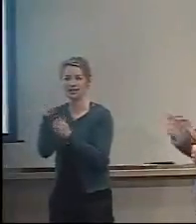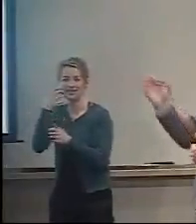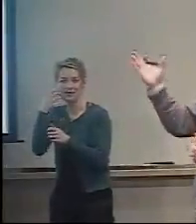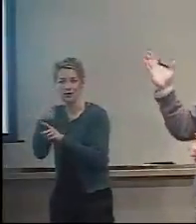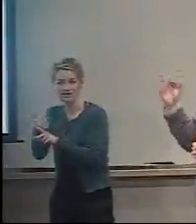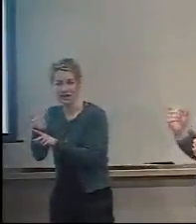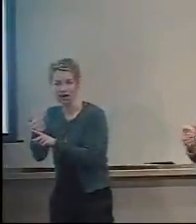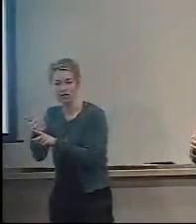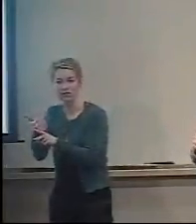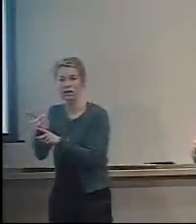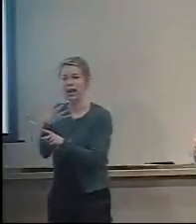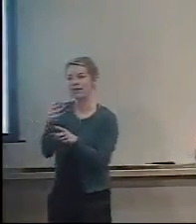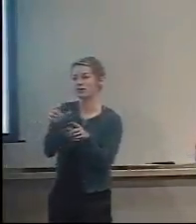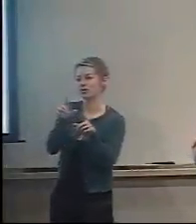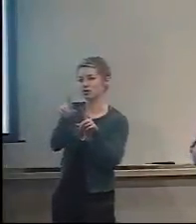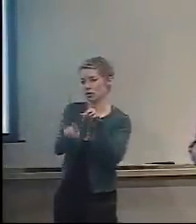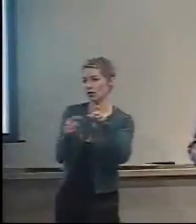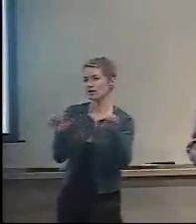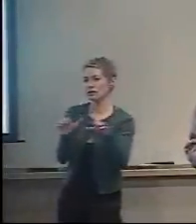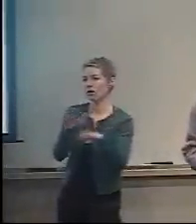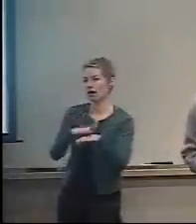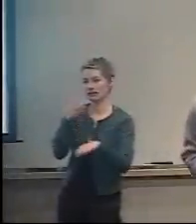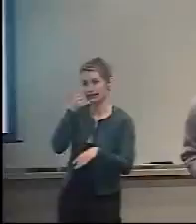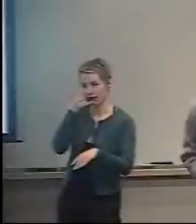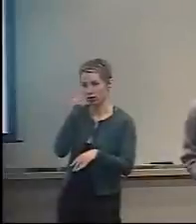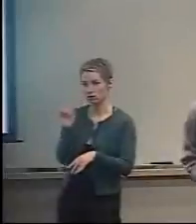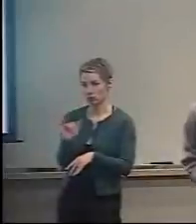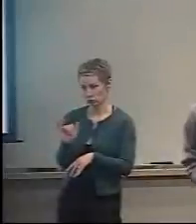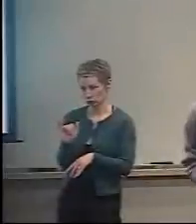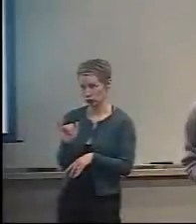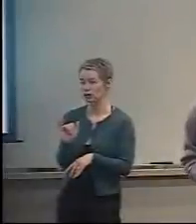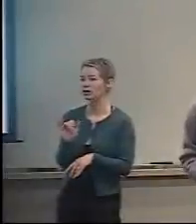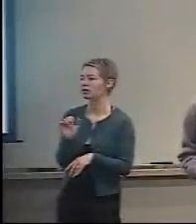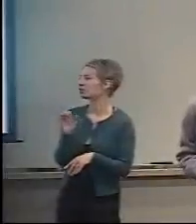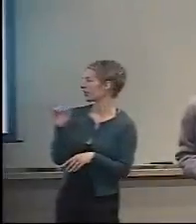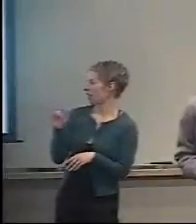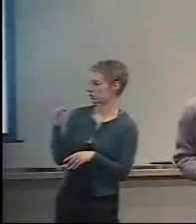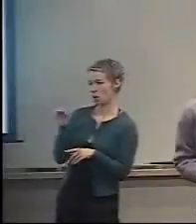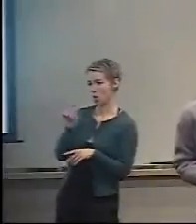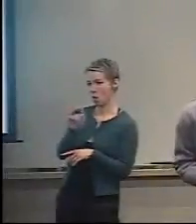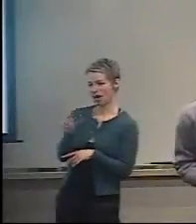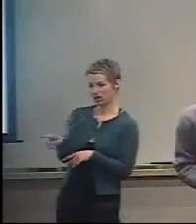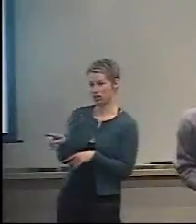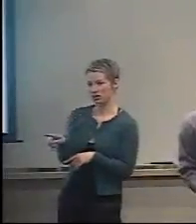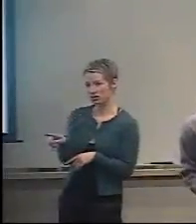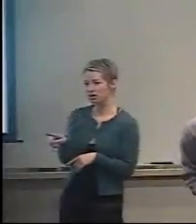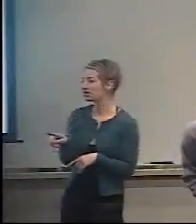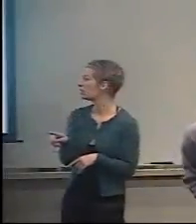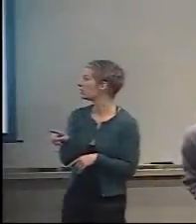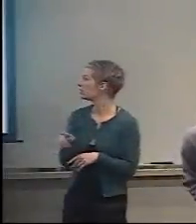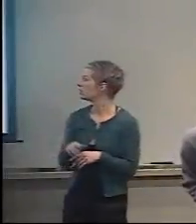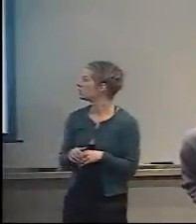And the survey was also done on the cell phone. So here's a question. What did